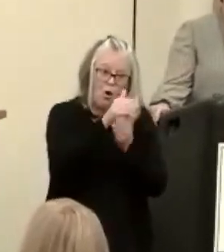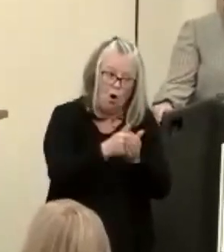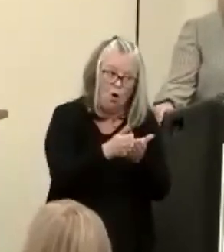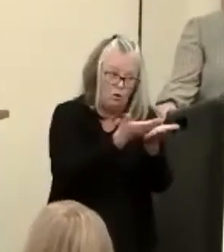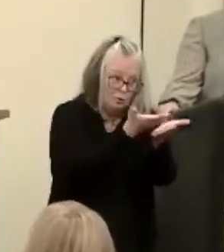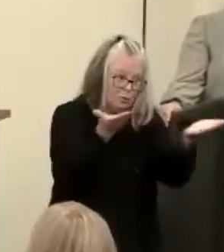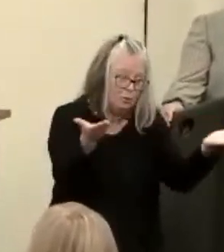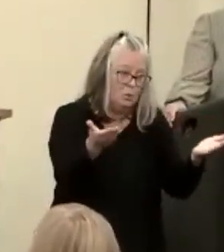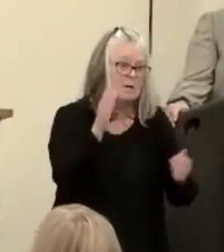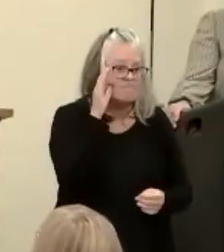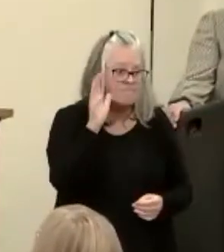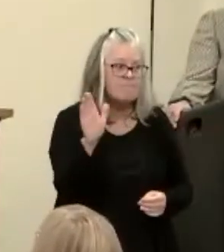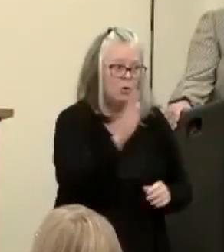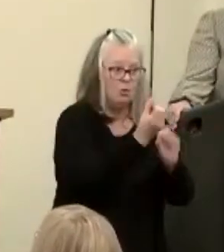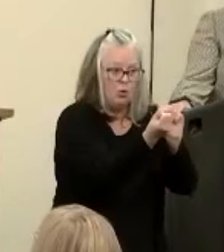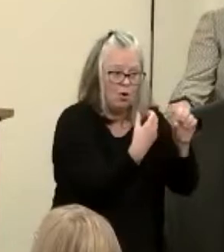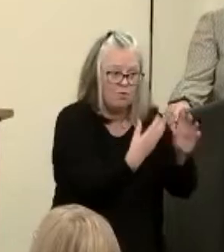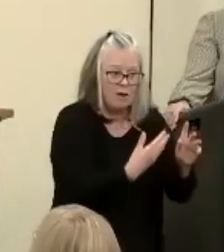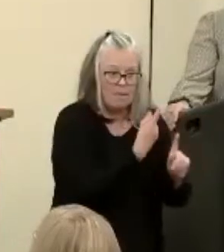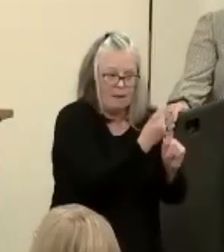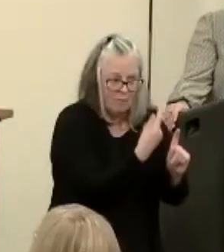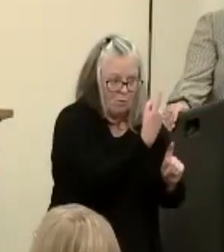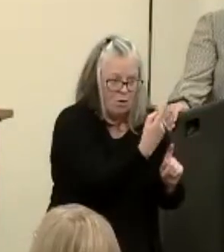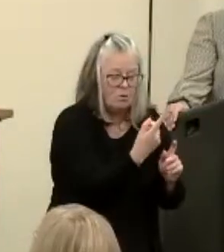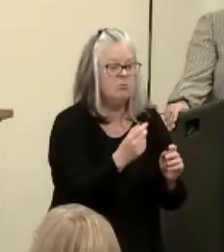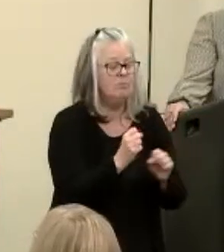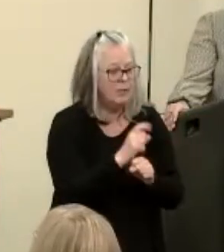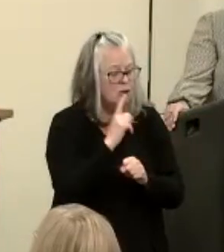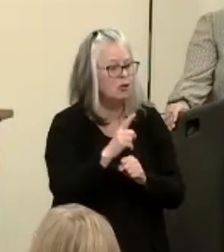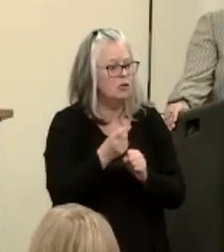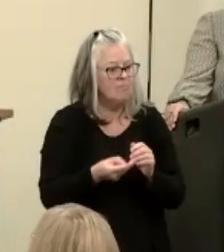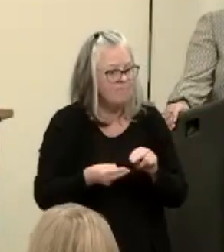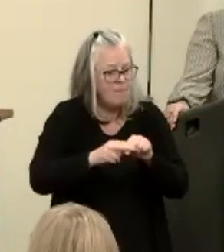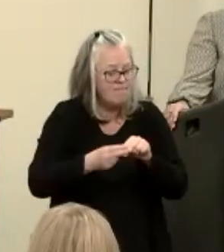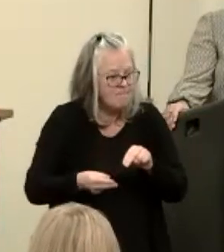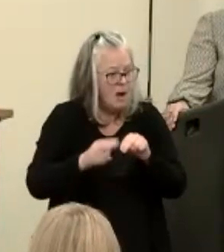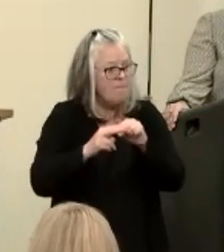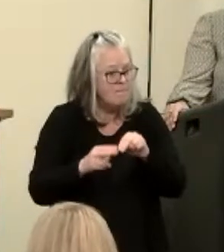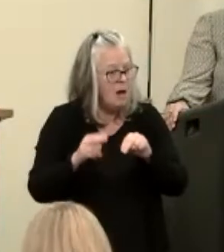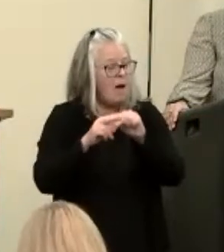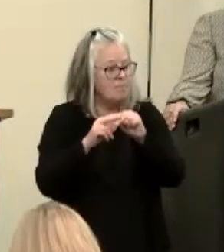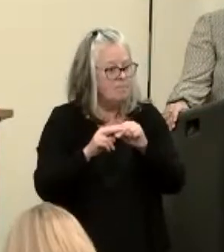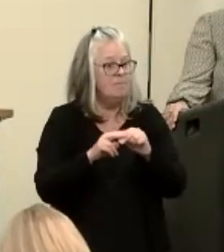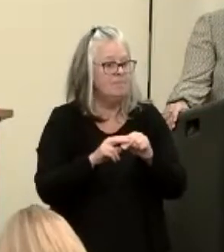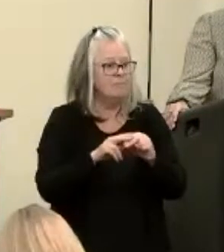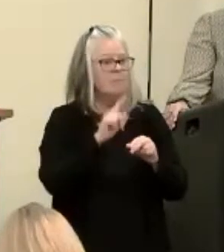you and listen to all of you and ensure that we're moving up with